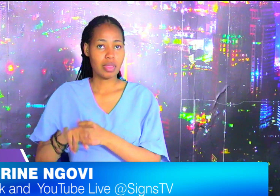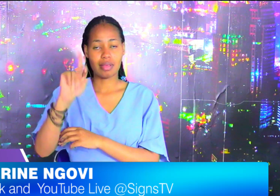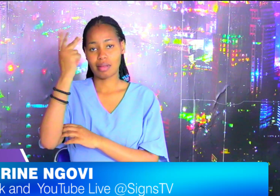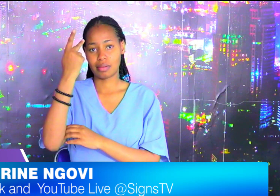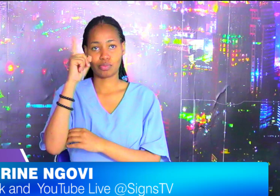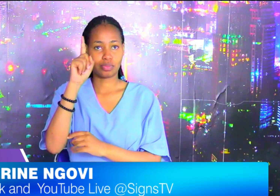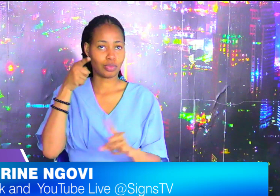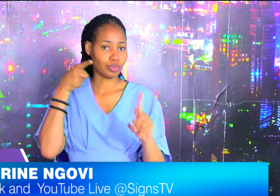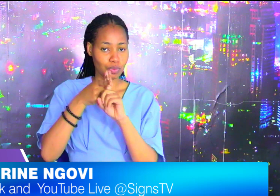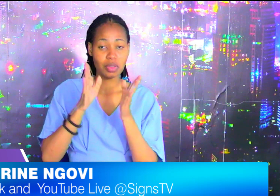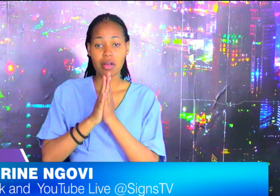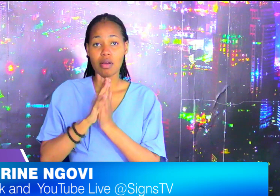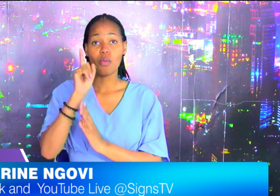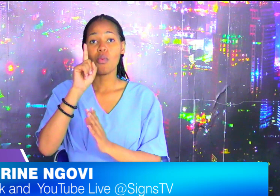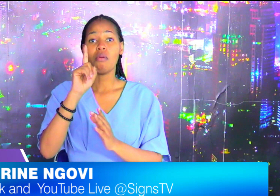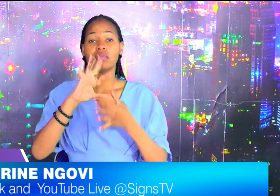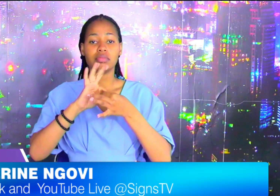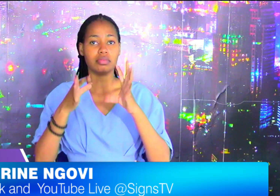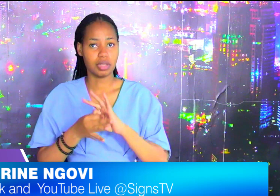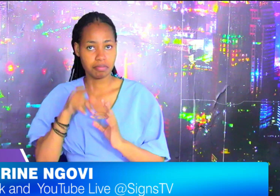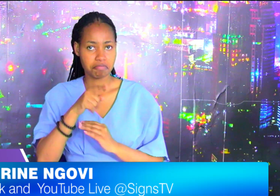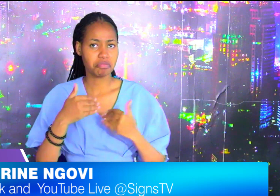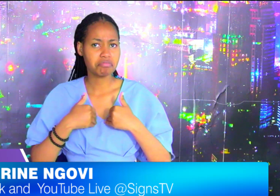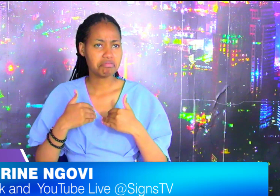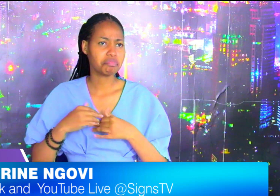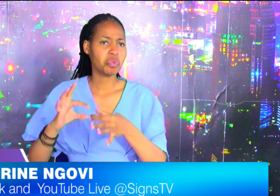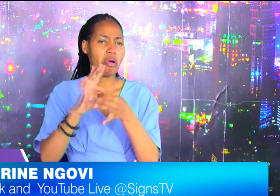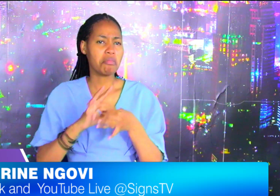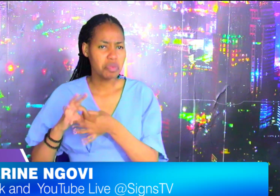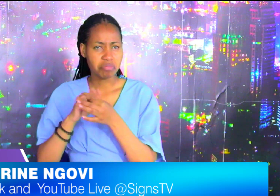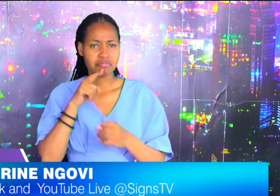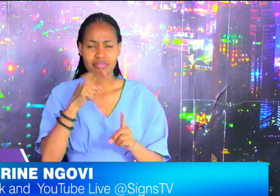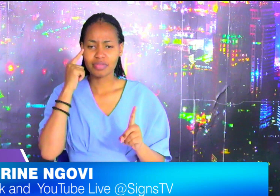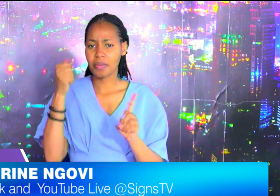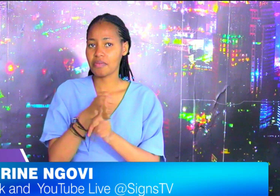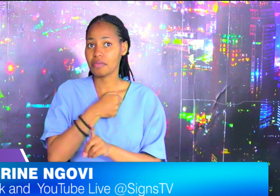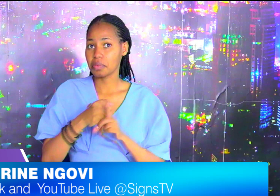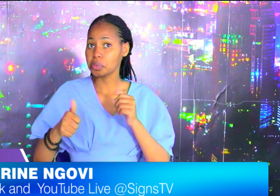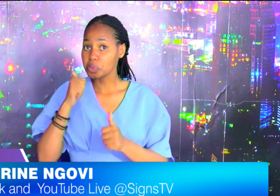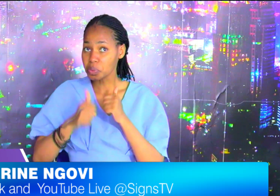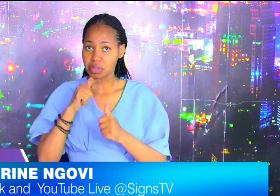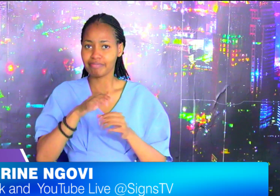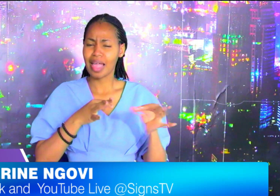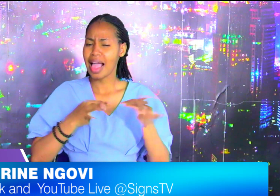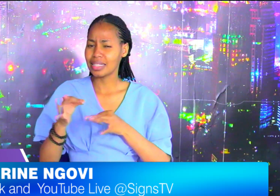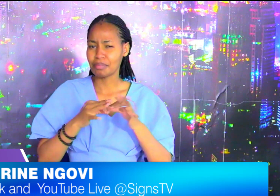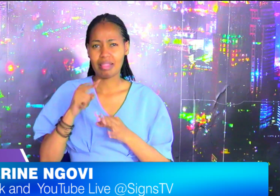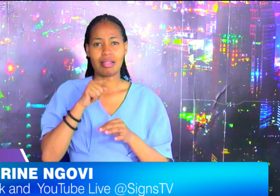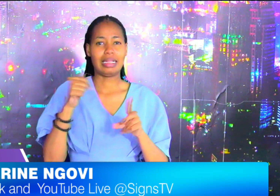members of parliament from both the Kenya Kwanza and Azimio side have united in condemning the